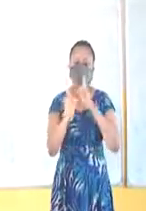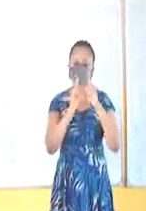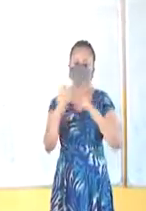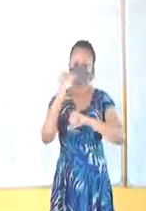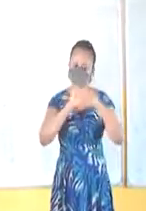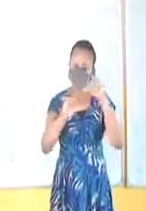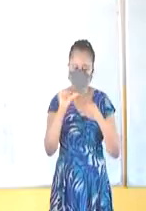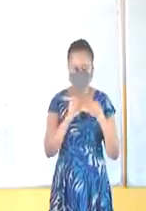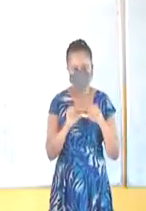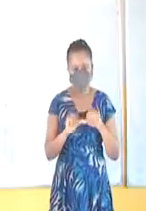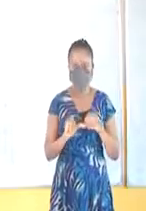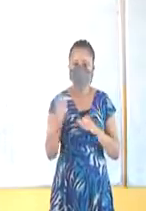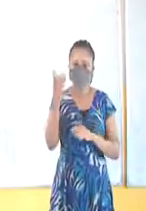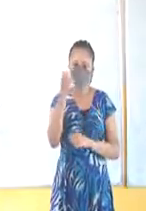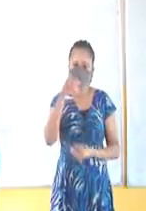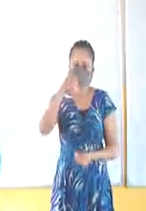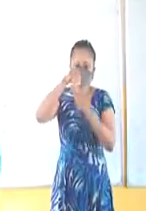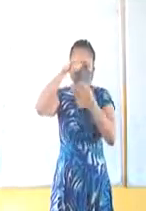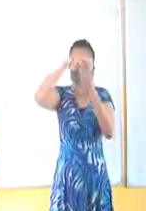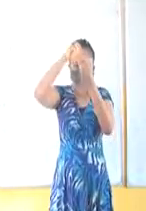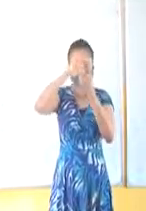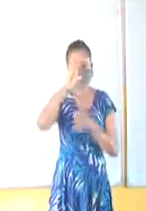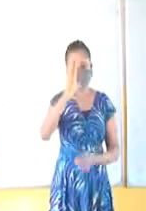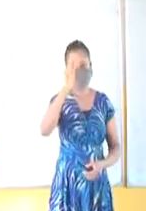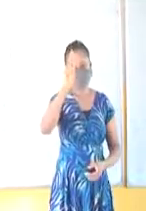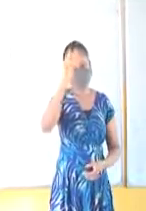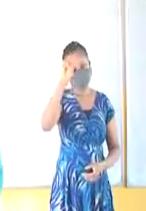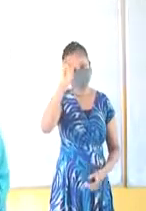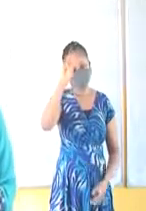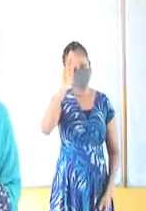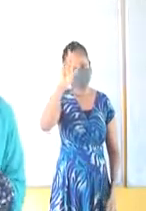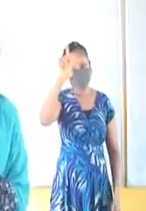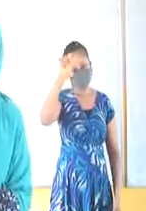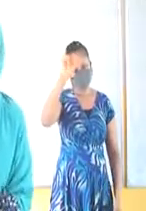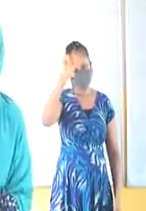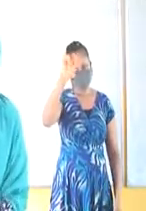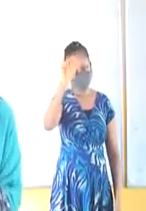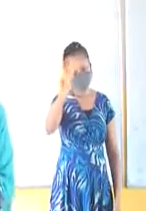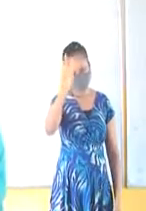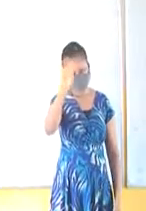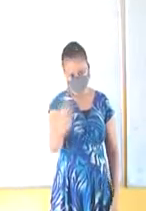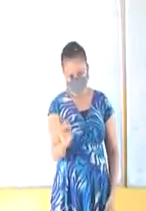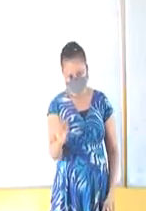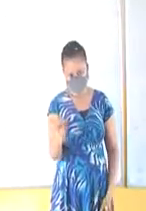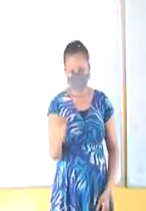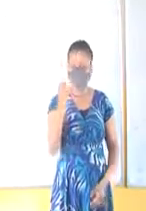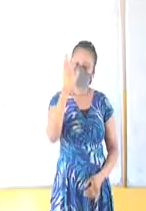the cumulative frequency curve. Cumulative frequency